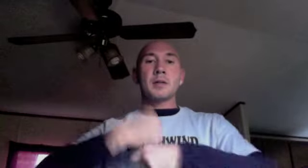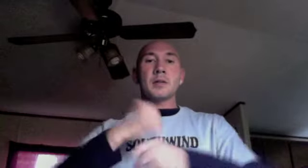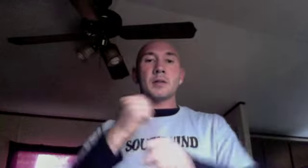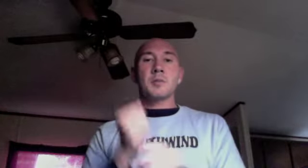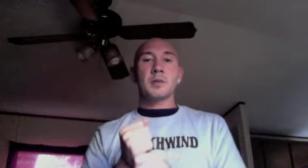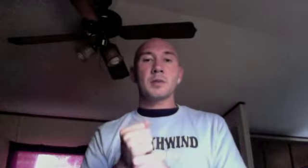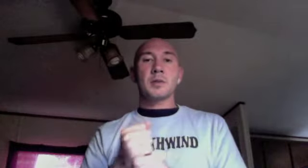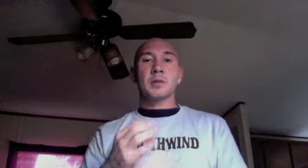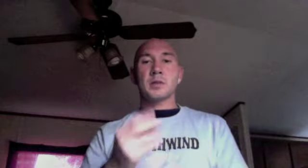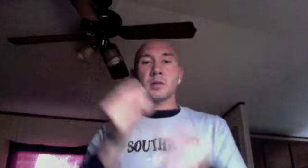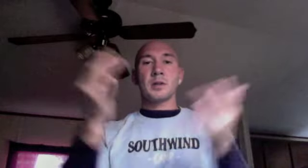Disperse